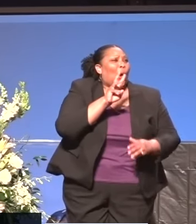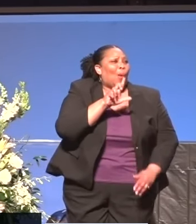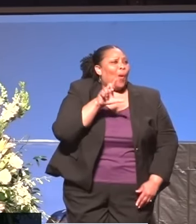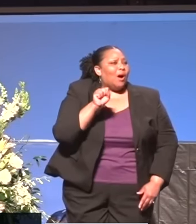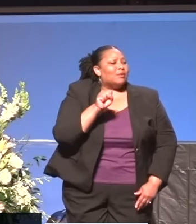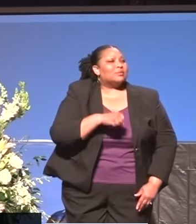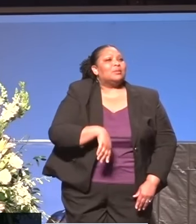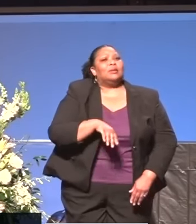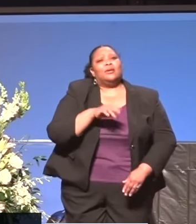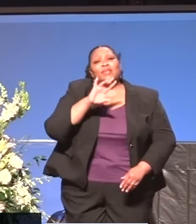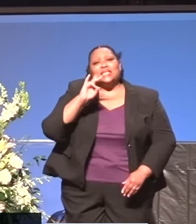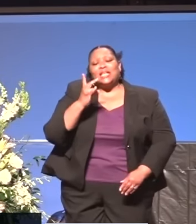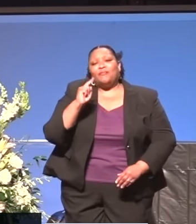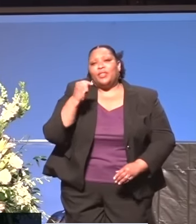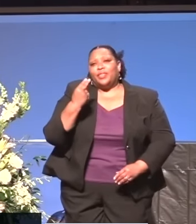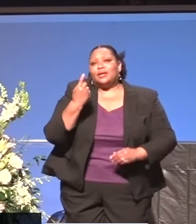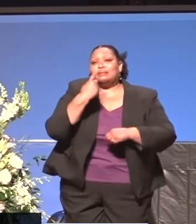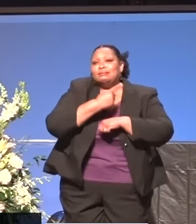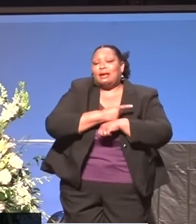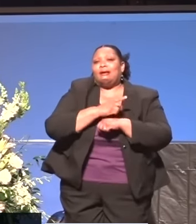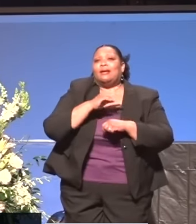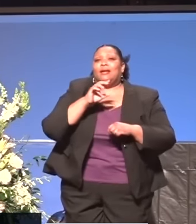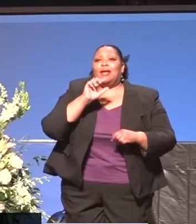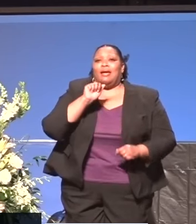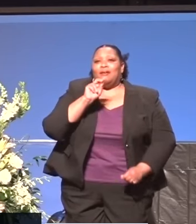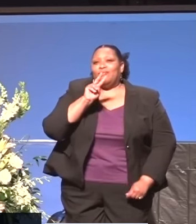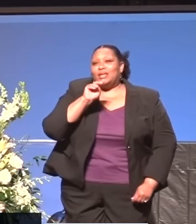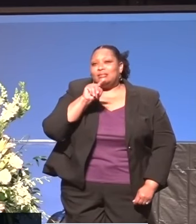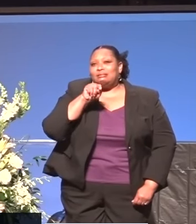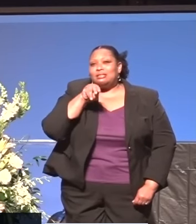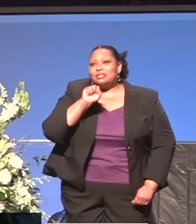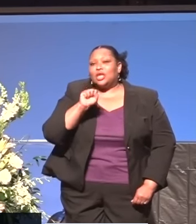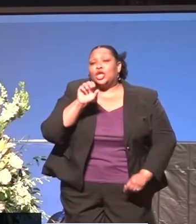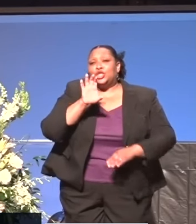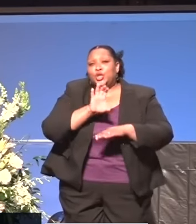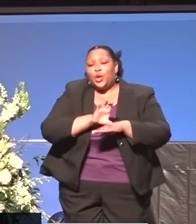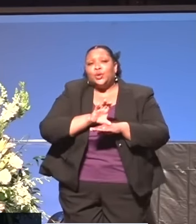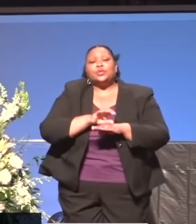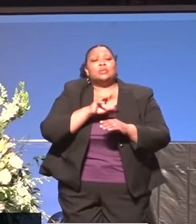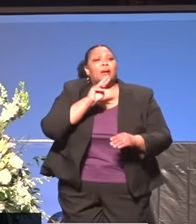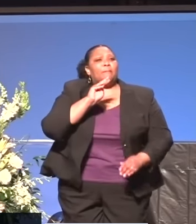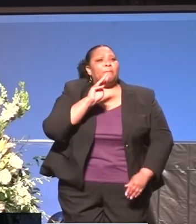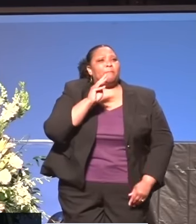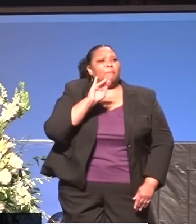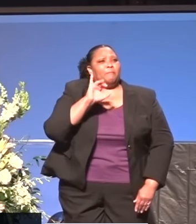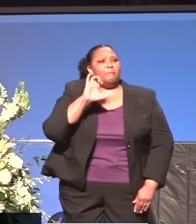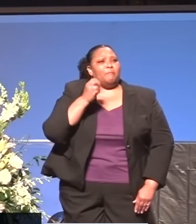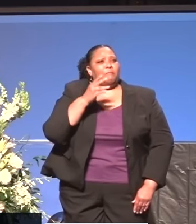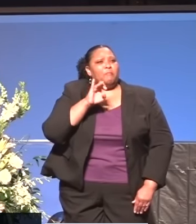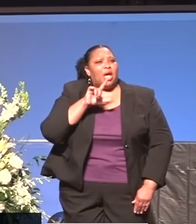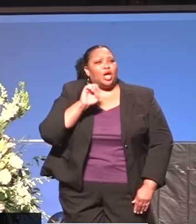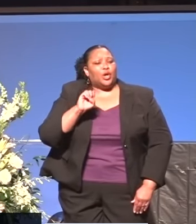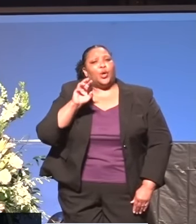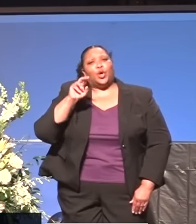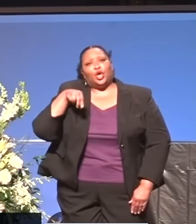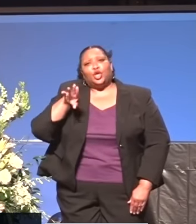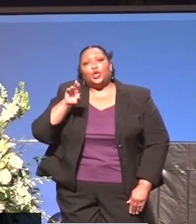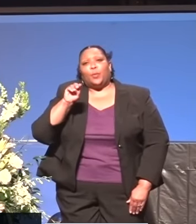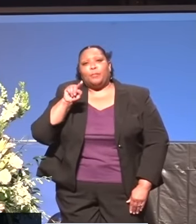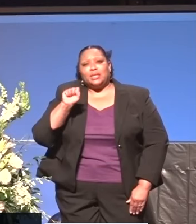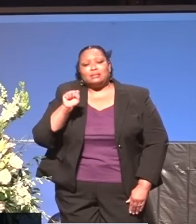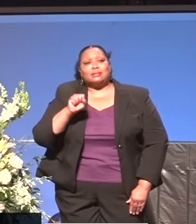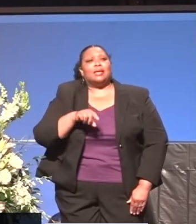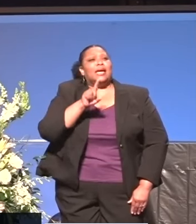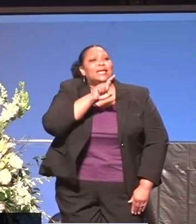Adventist Church, HISD, Louisiana State Senator, Michael Cubish, Texas State